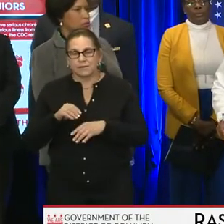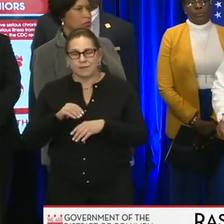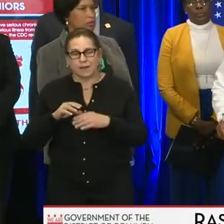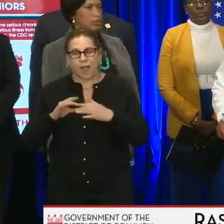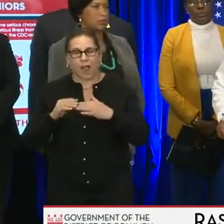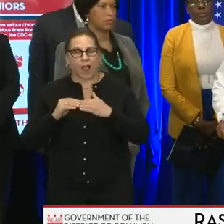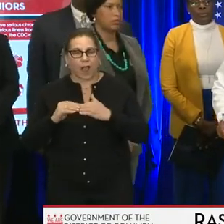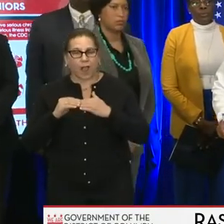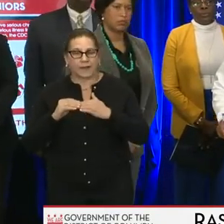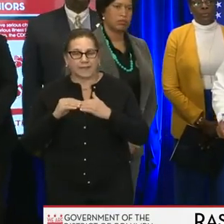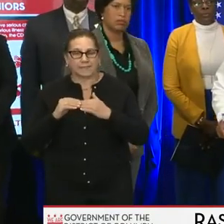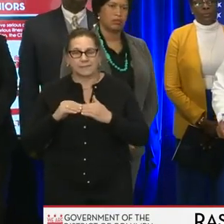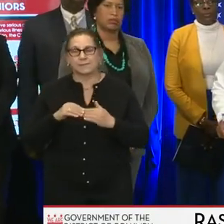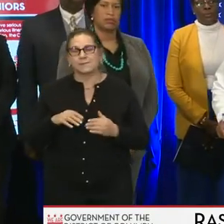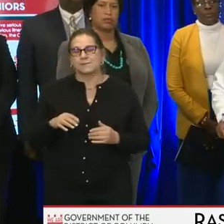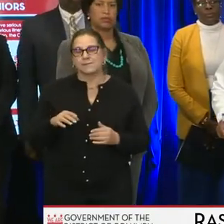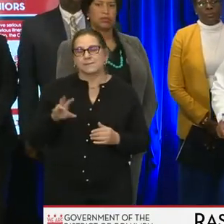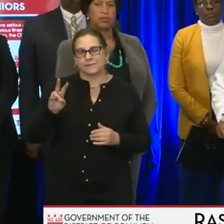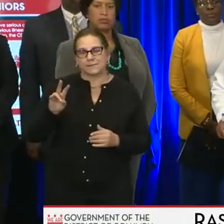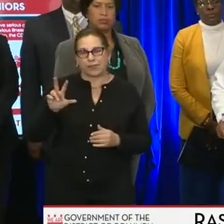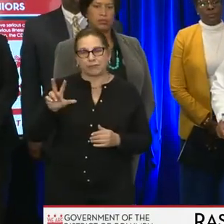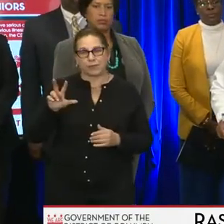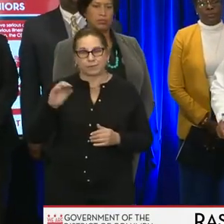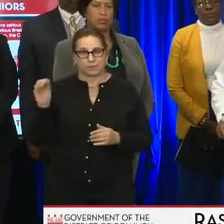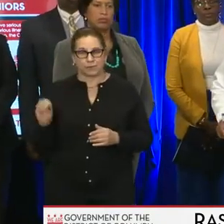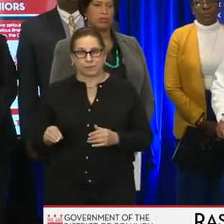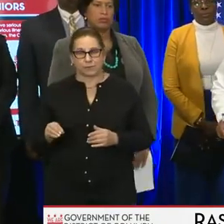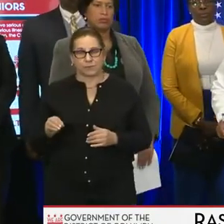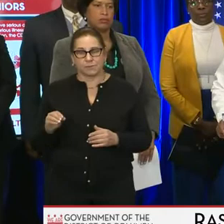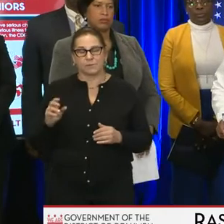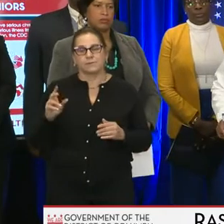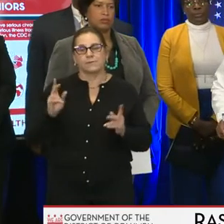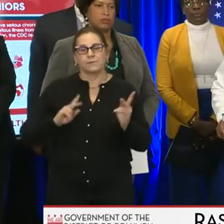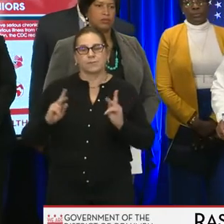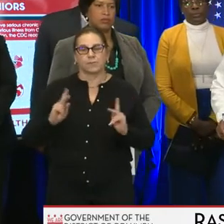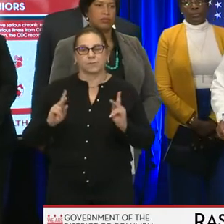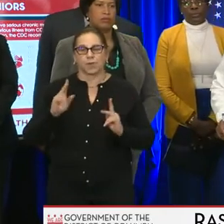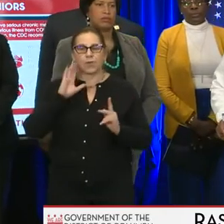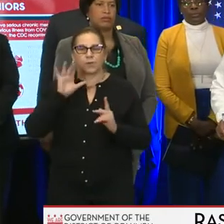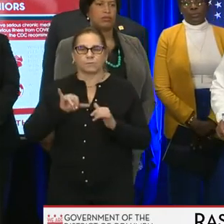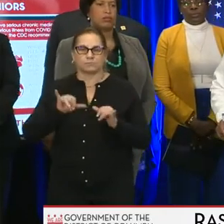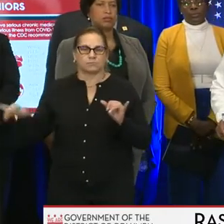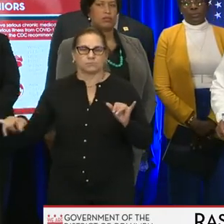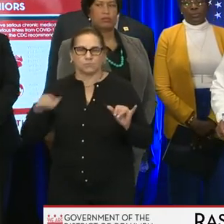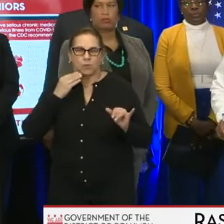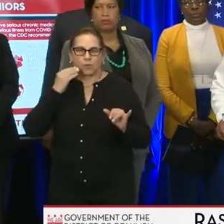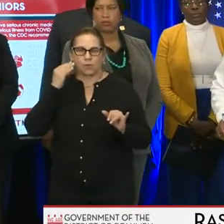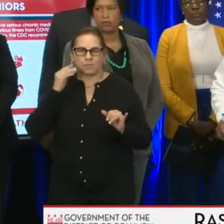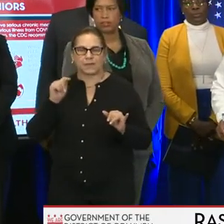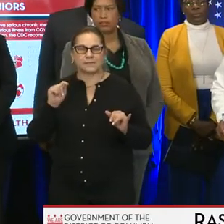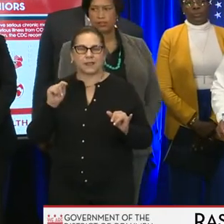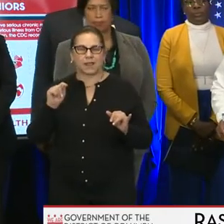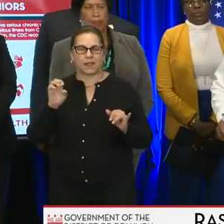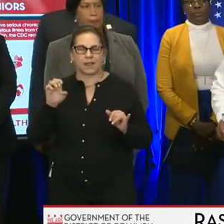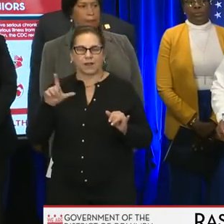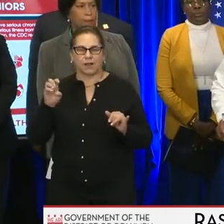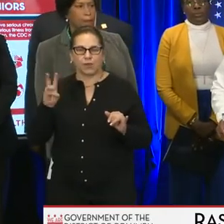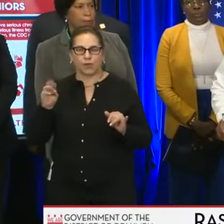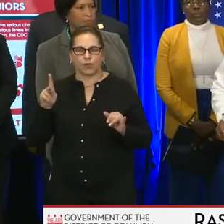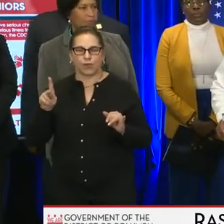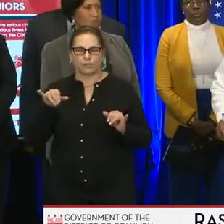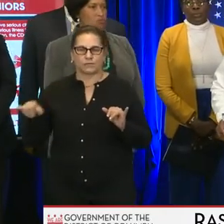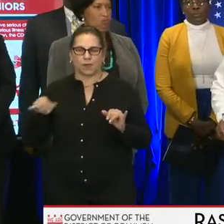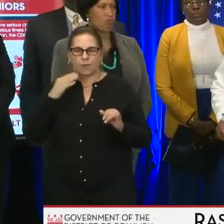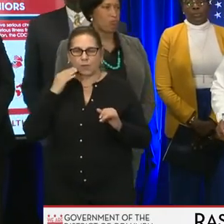53% of the district workforce will be teleworking beginning next week. We have contingency plans and